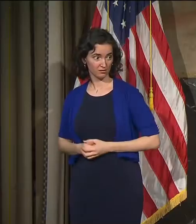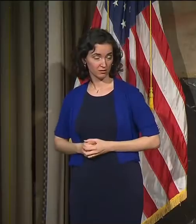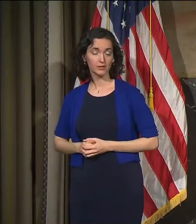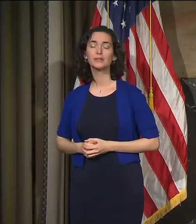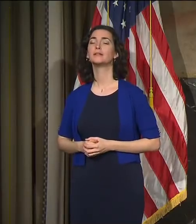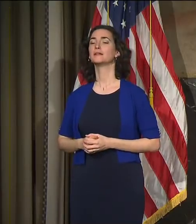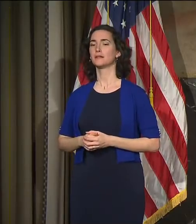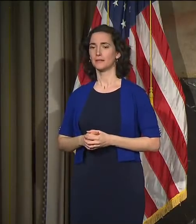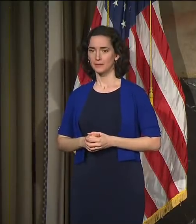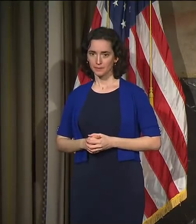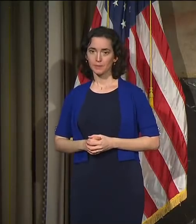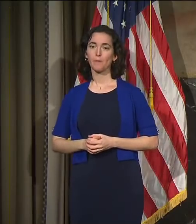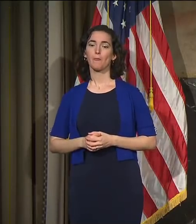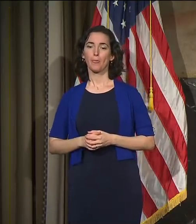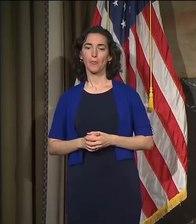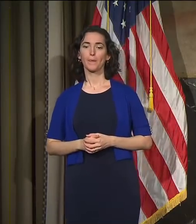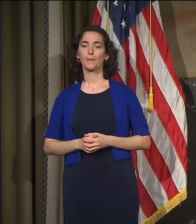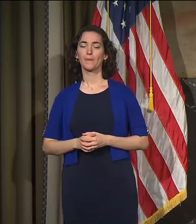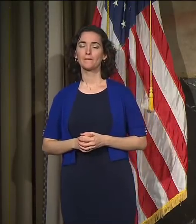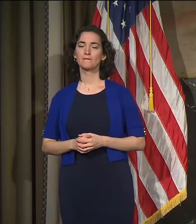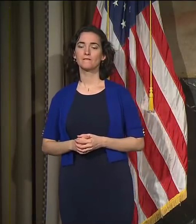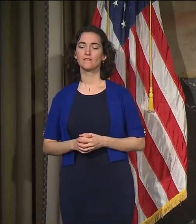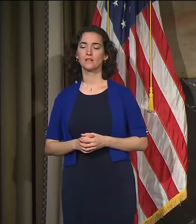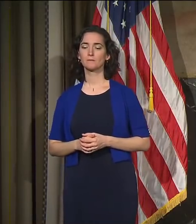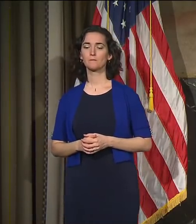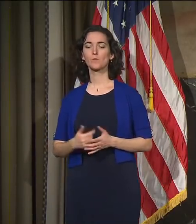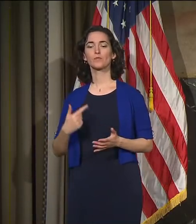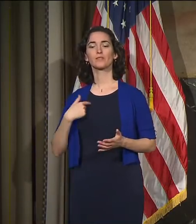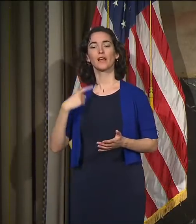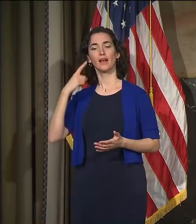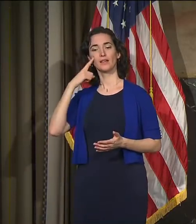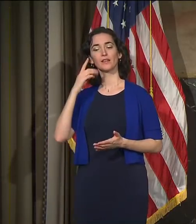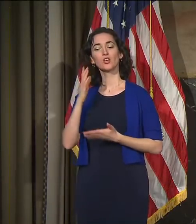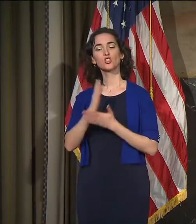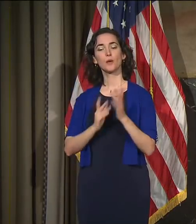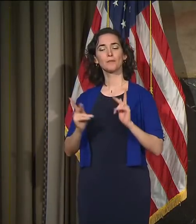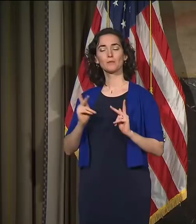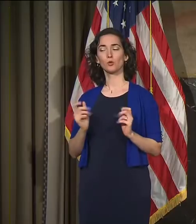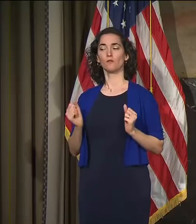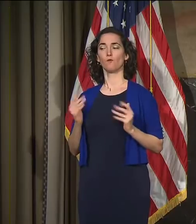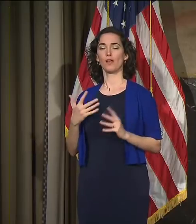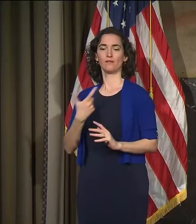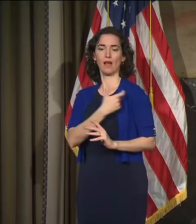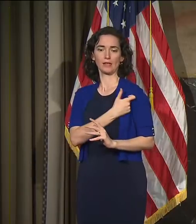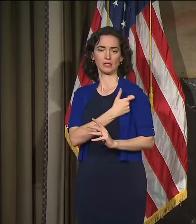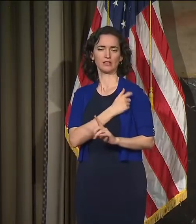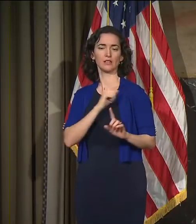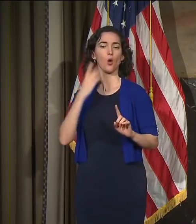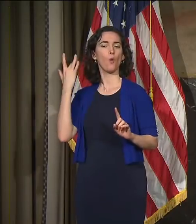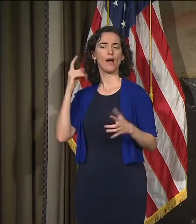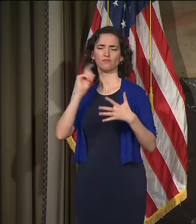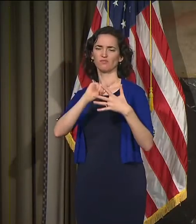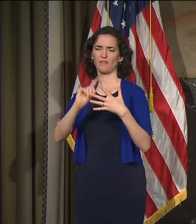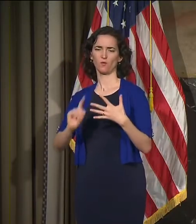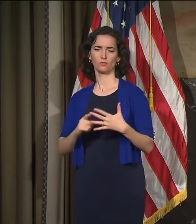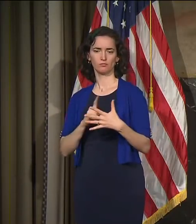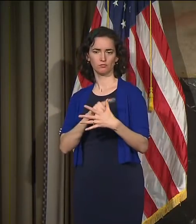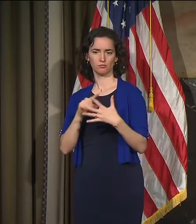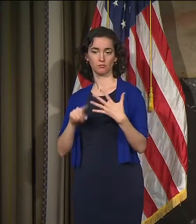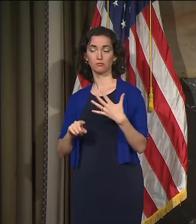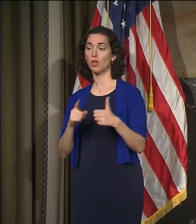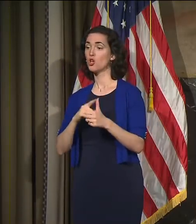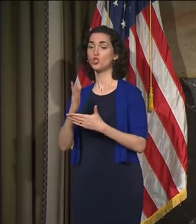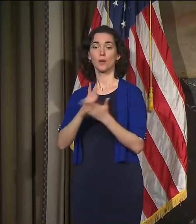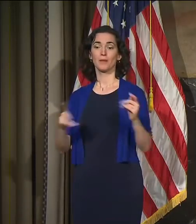number of reasons why people are hesitant to get the vaccine. Some people are against